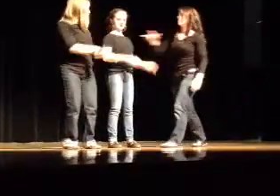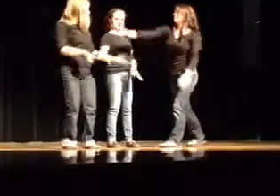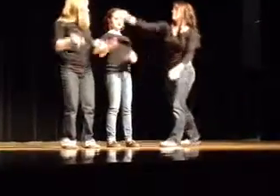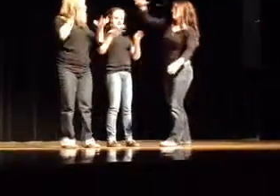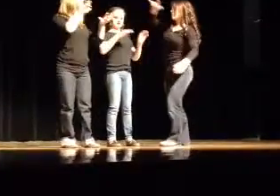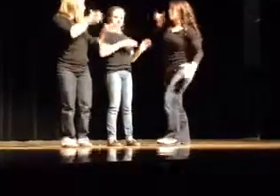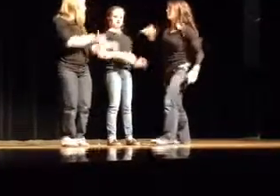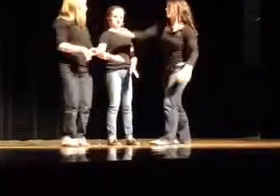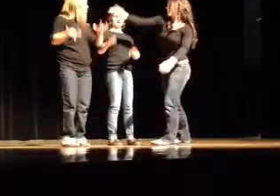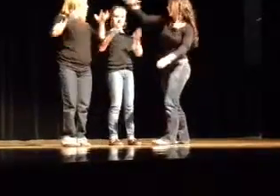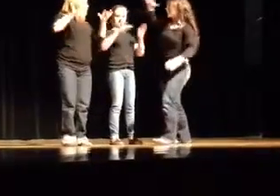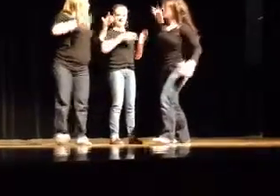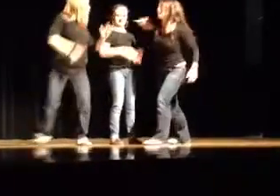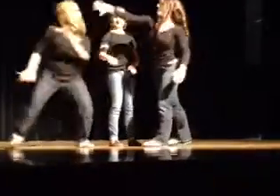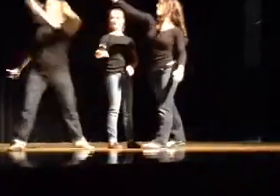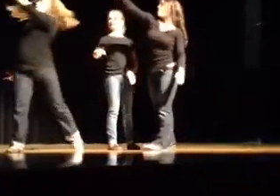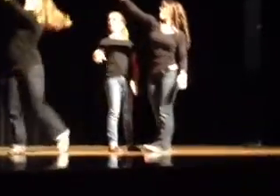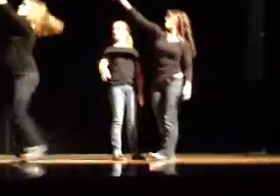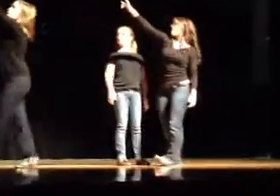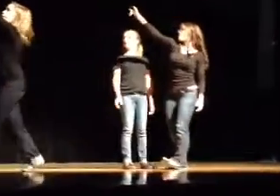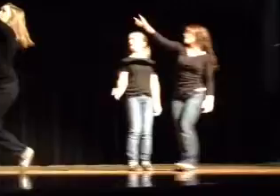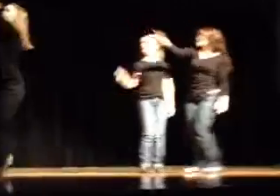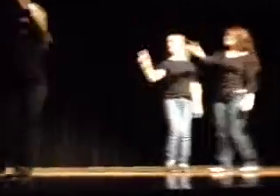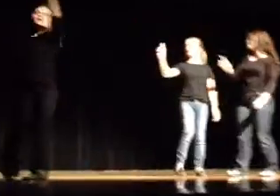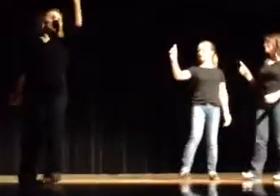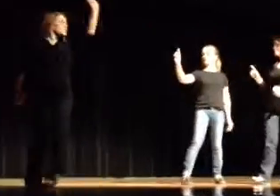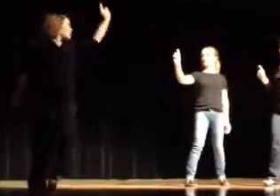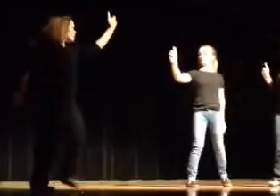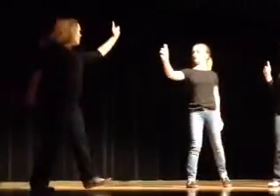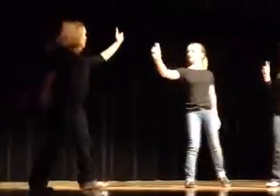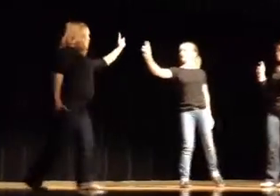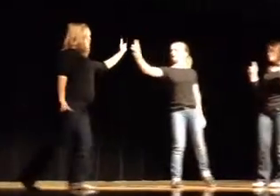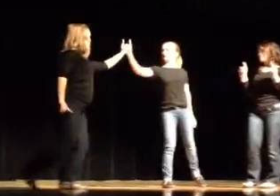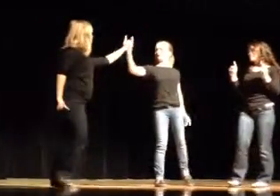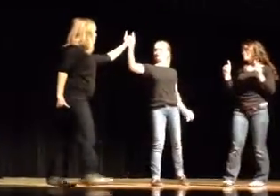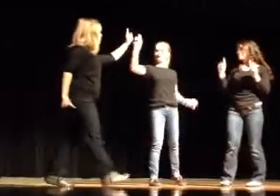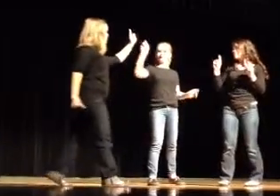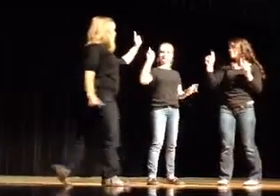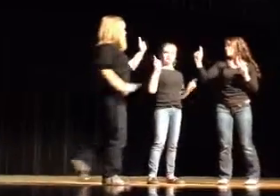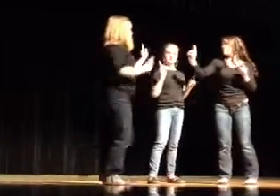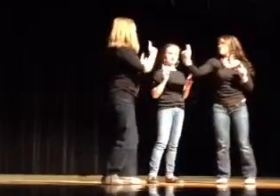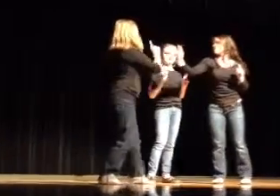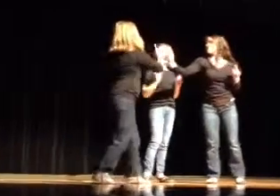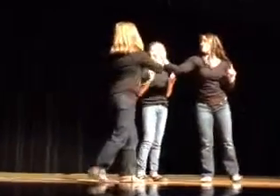airplanes fly, and people meet and part.